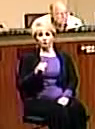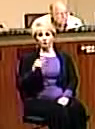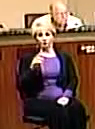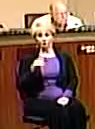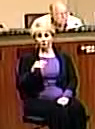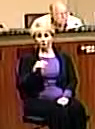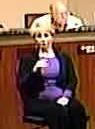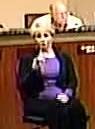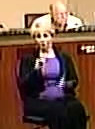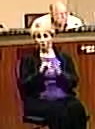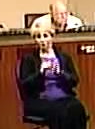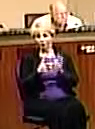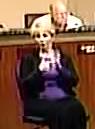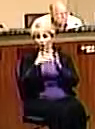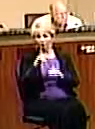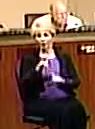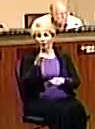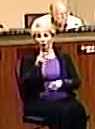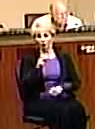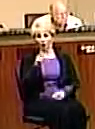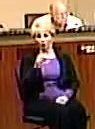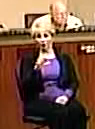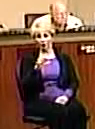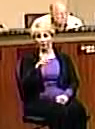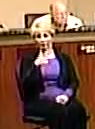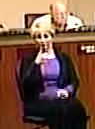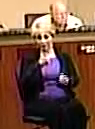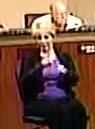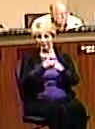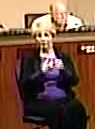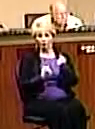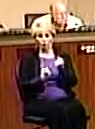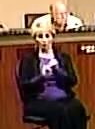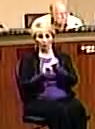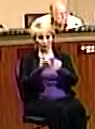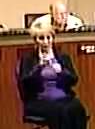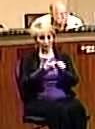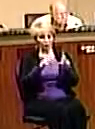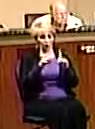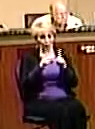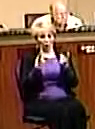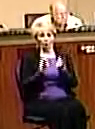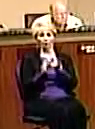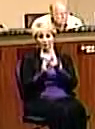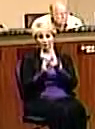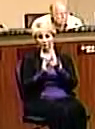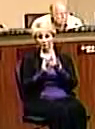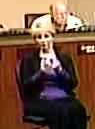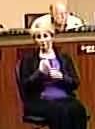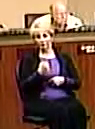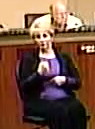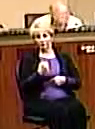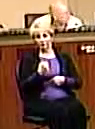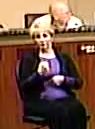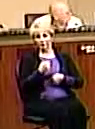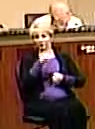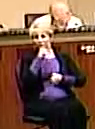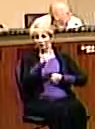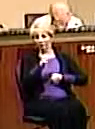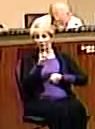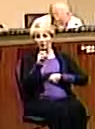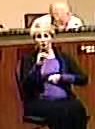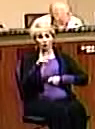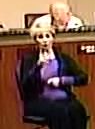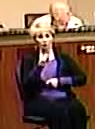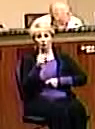Such is required by the state of North Carolina. It's self-supporting, each department. It's not a social service.